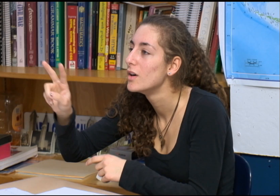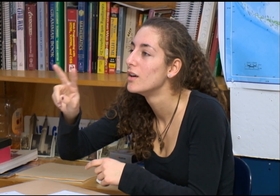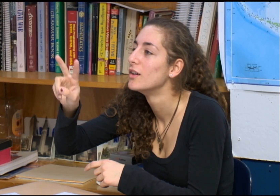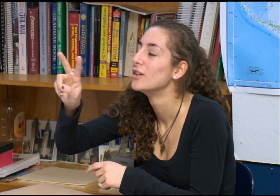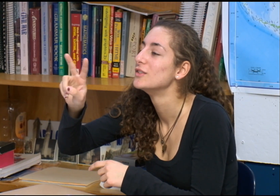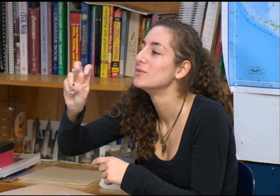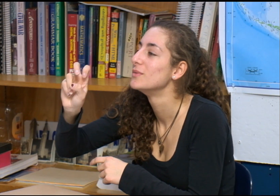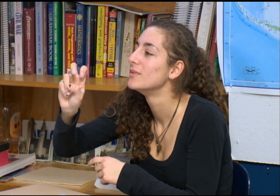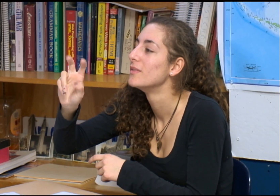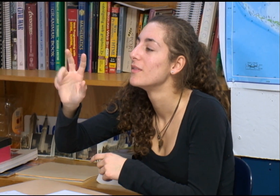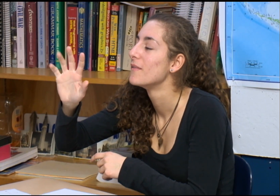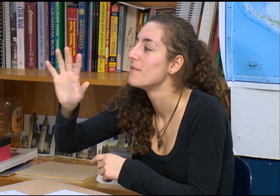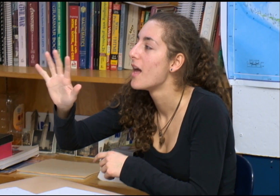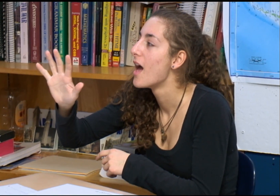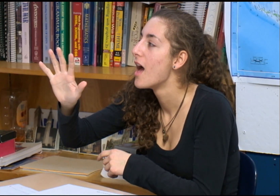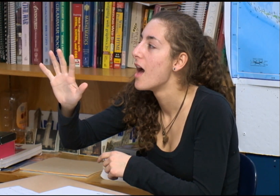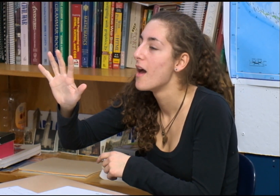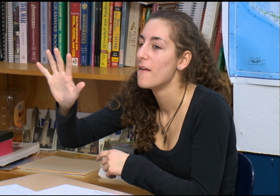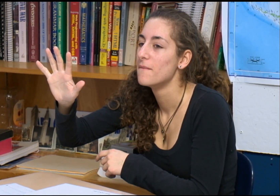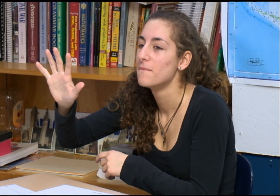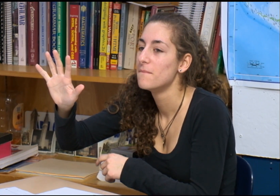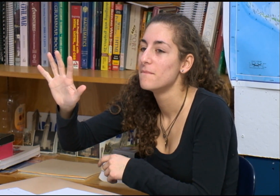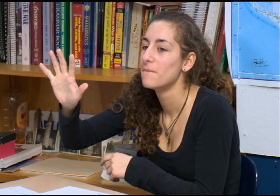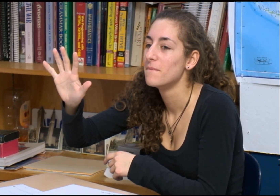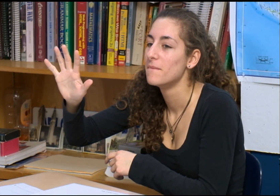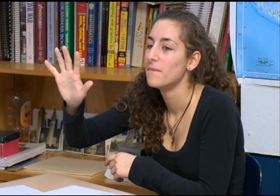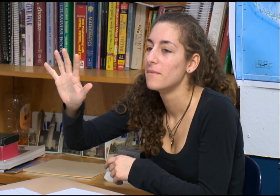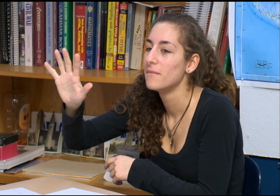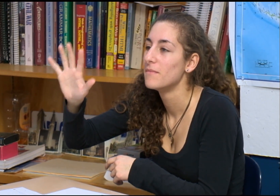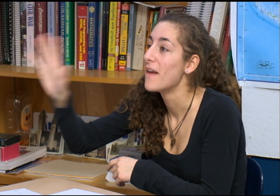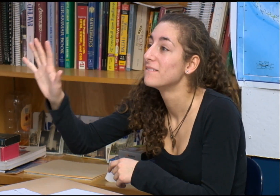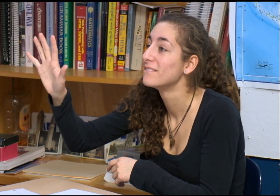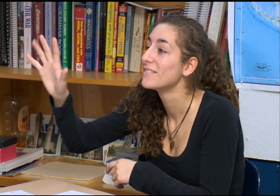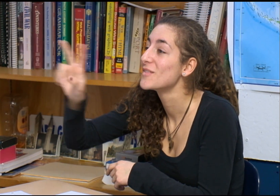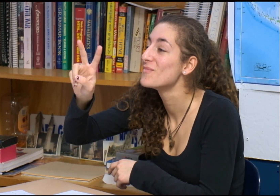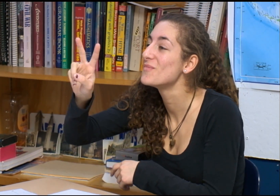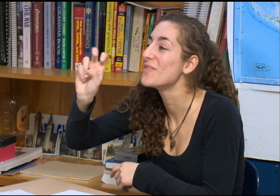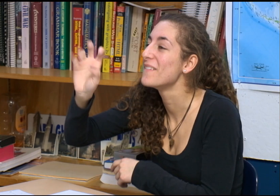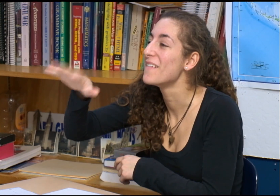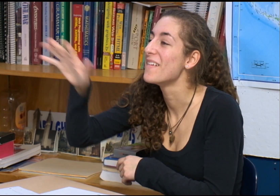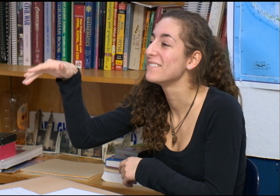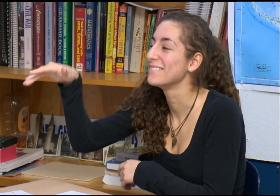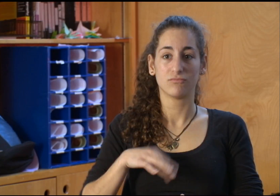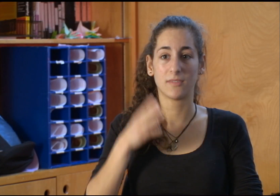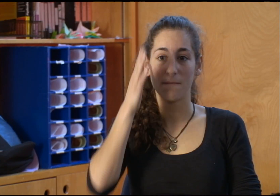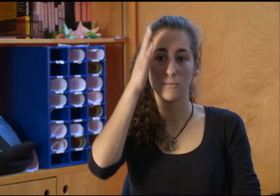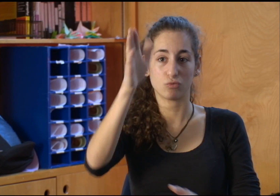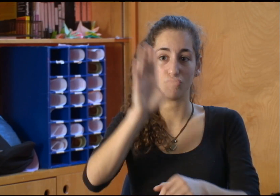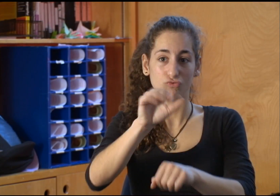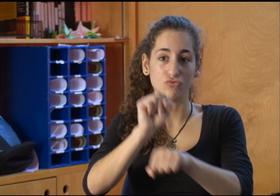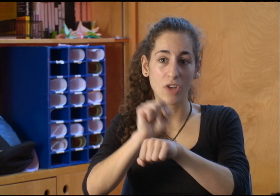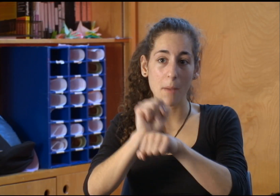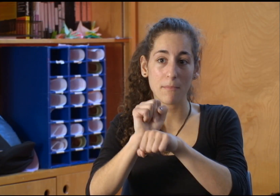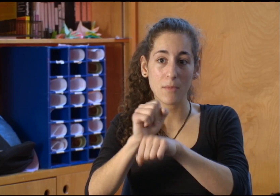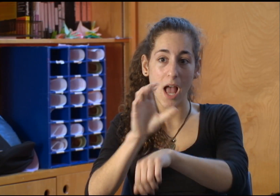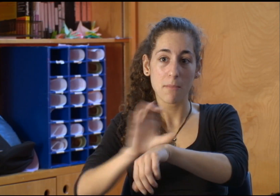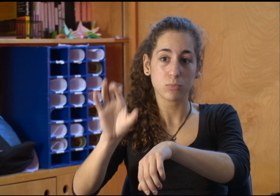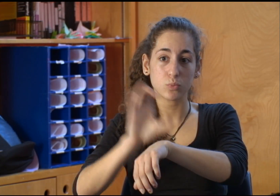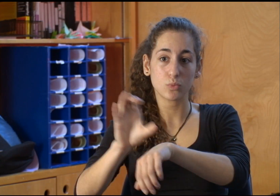fifty-two. Two fifty... Two fifty-five. The education is a benefit into